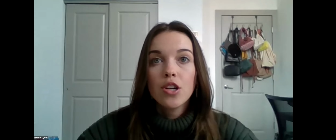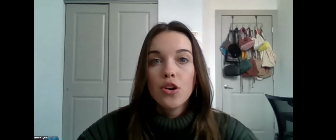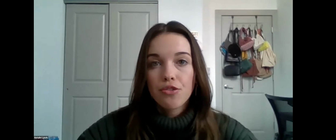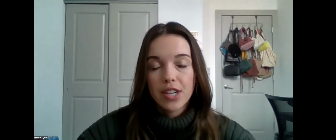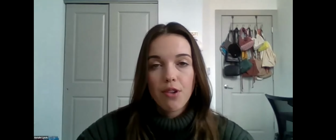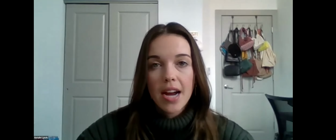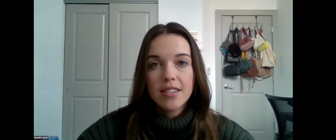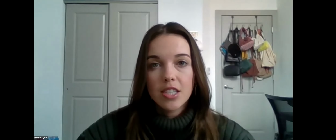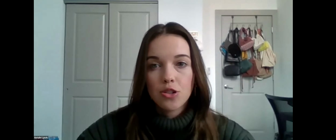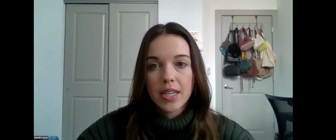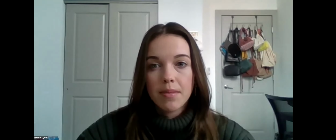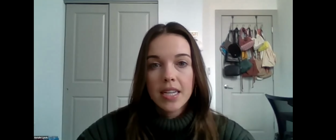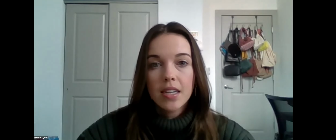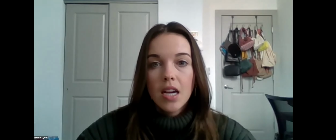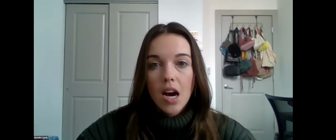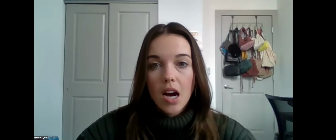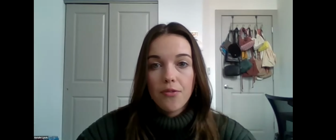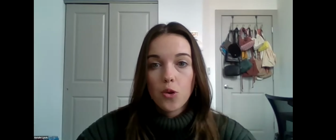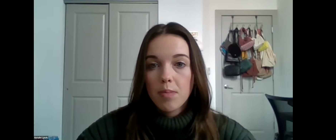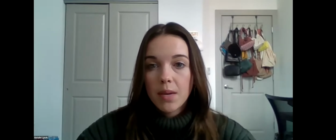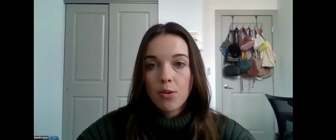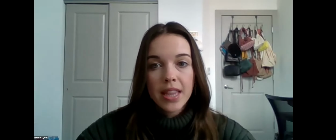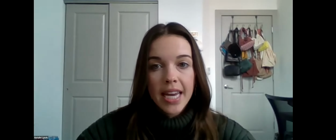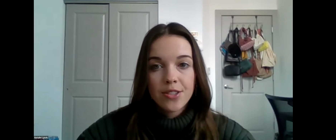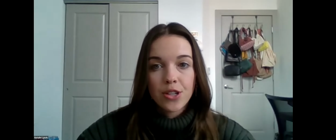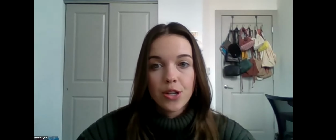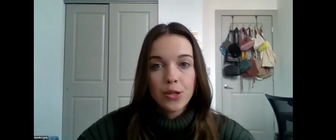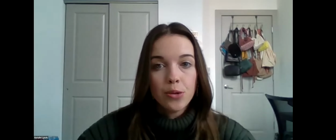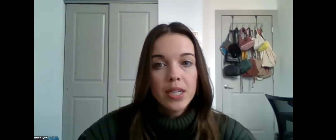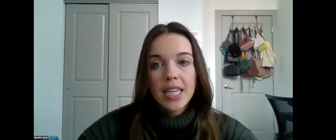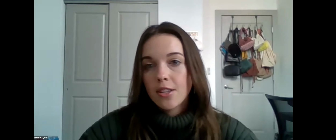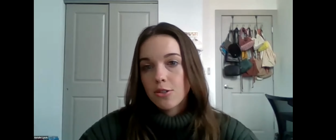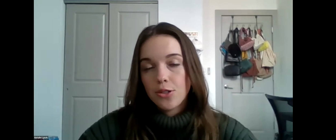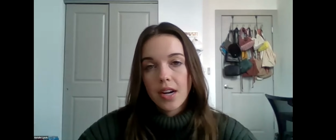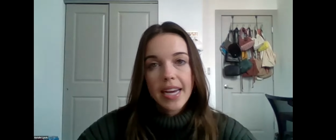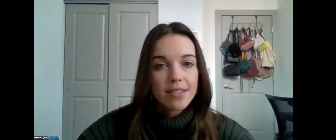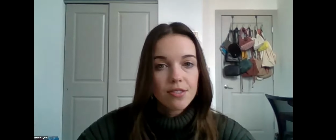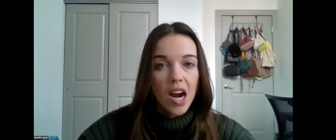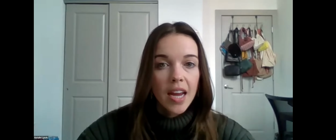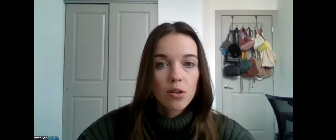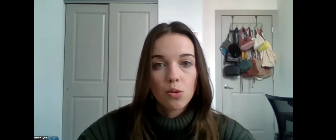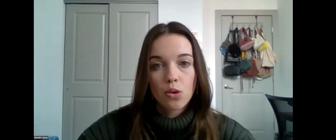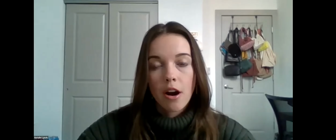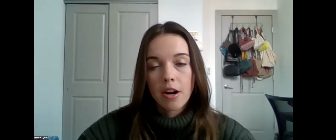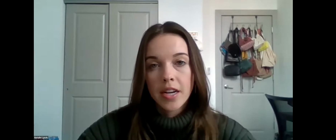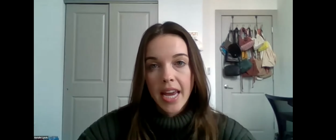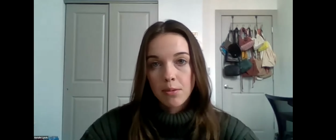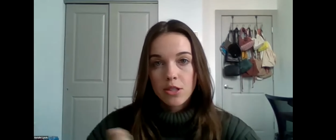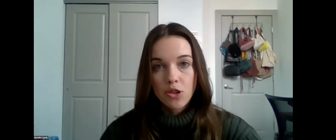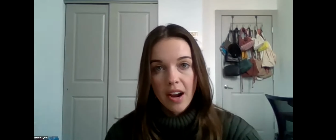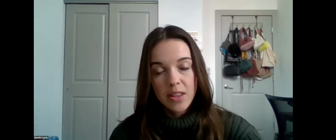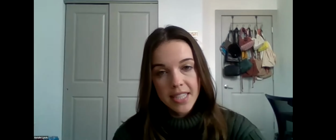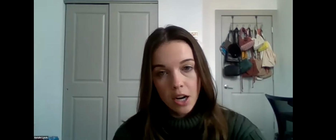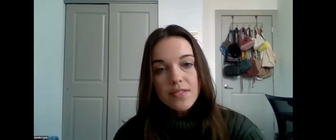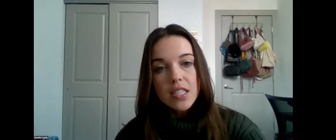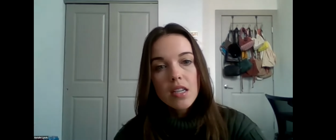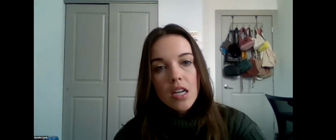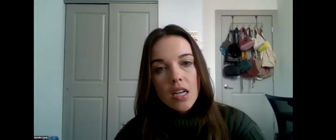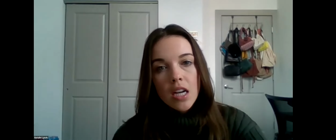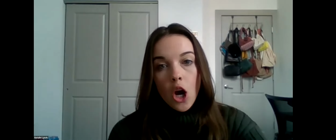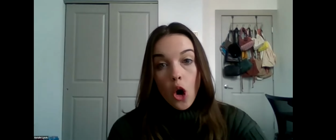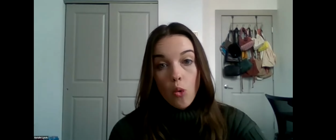provides free rides to treatment for people with cancer who either do not have a ride or are unable to drive